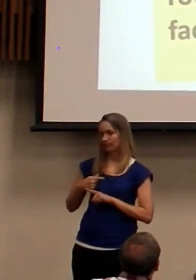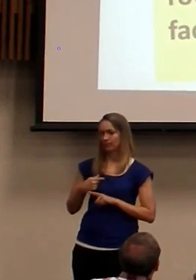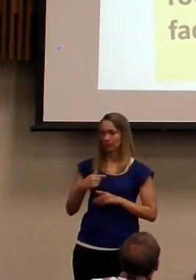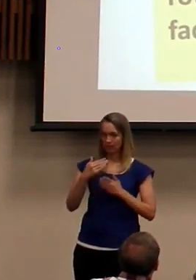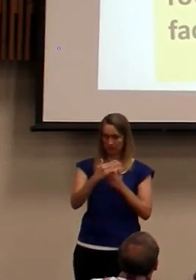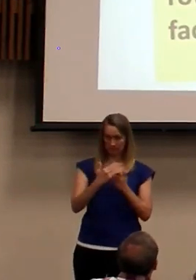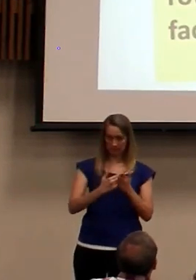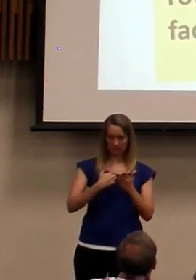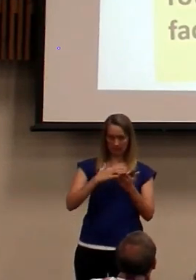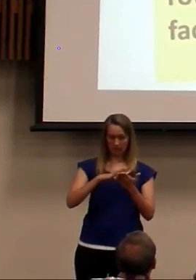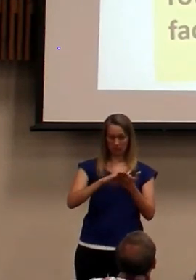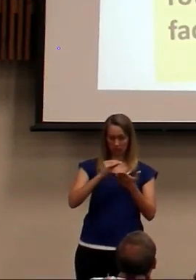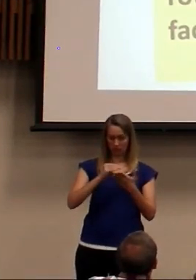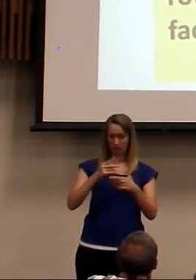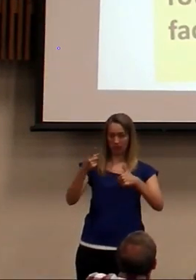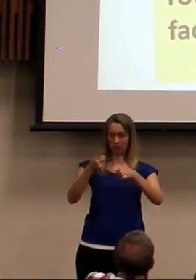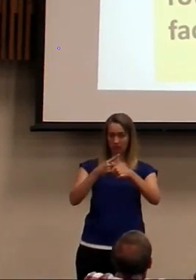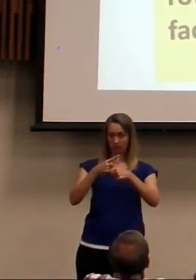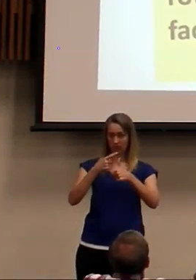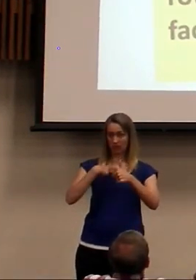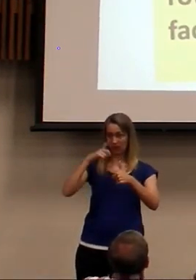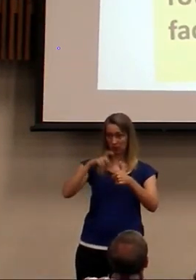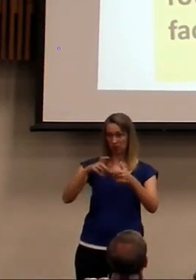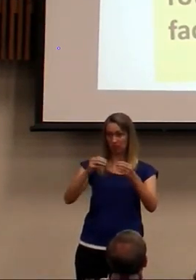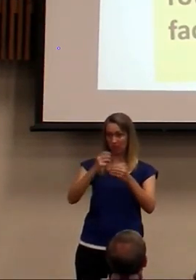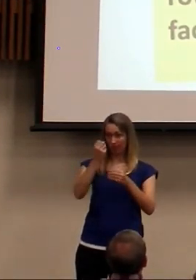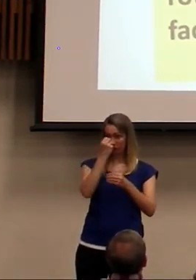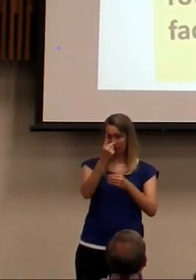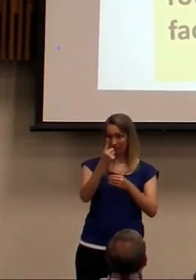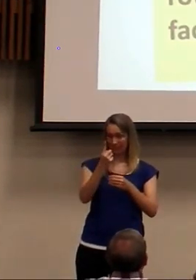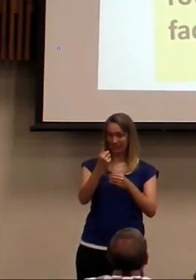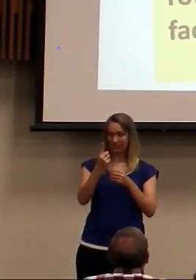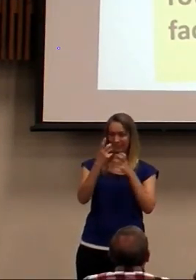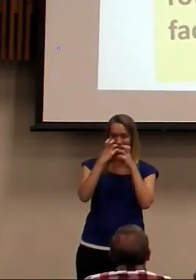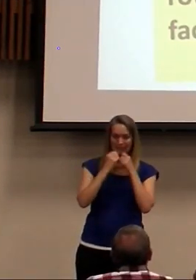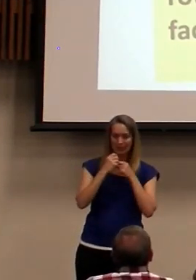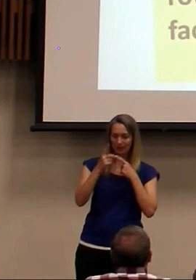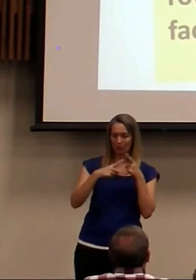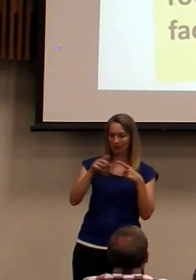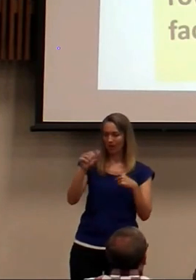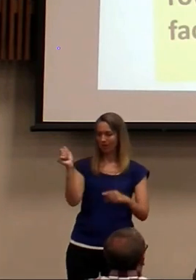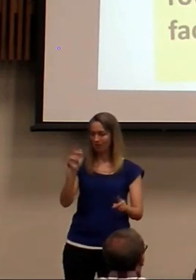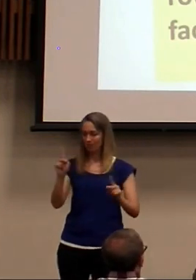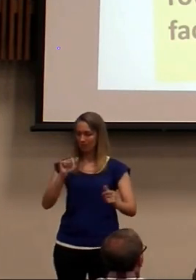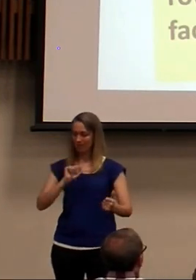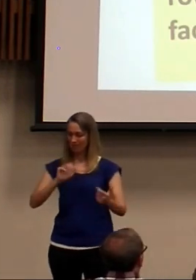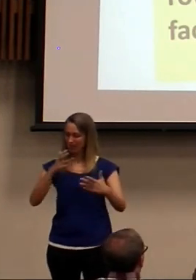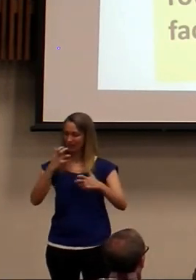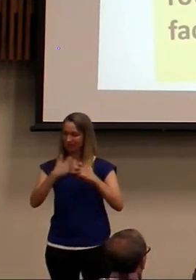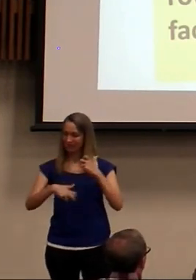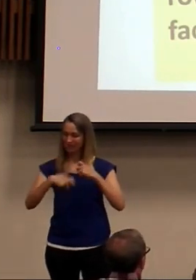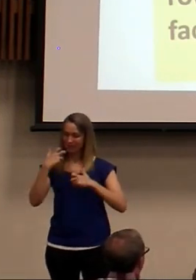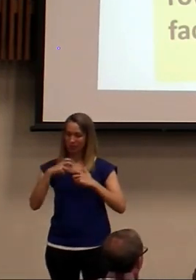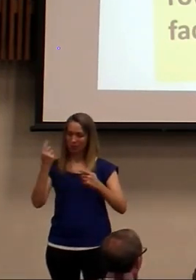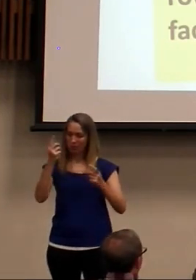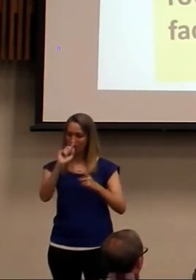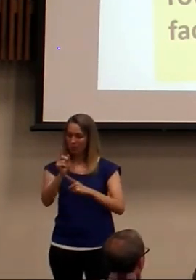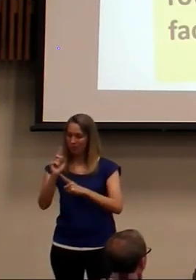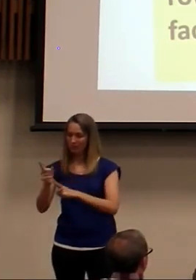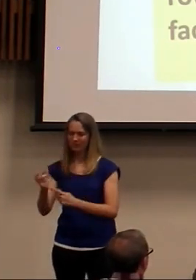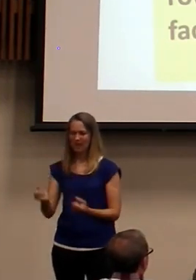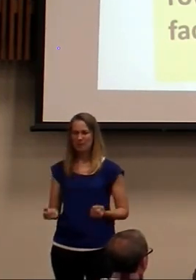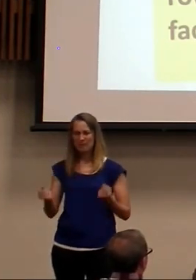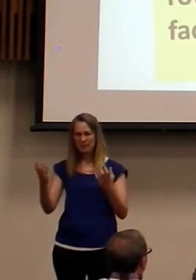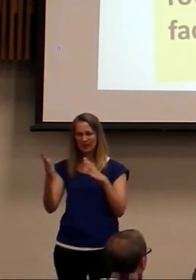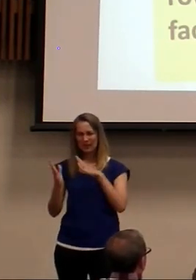fast. Lesson number one is, I should have been more understanding and caring as an under rower when others face such moments. How many